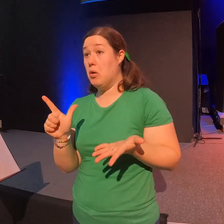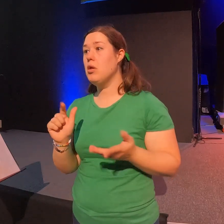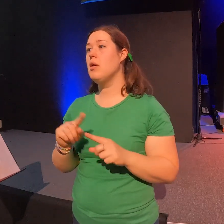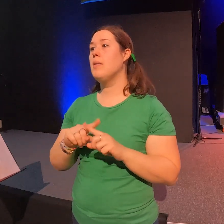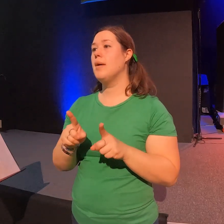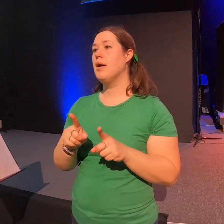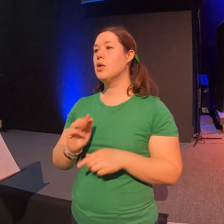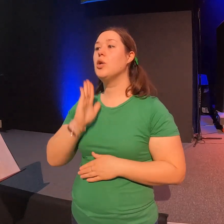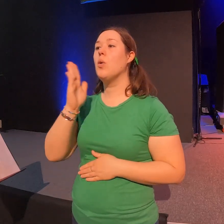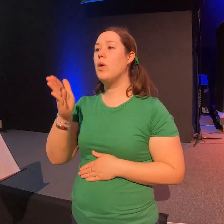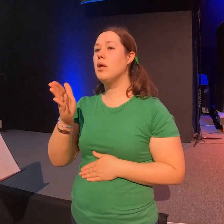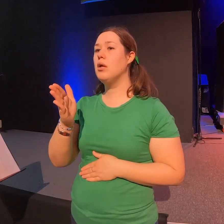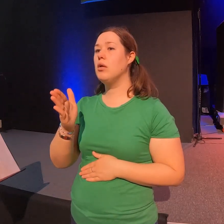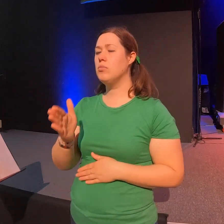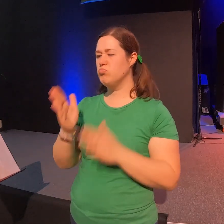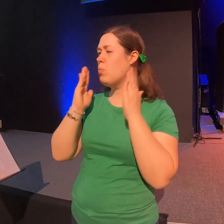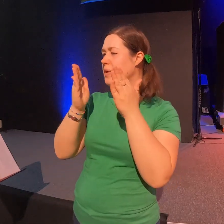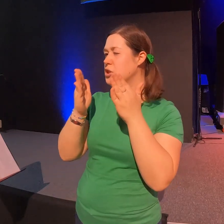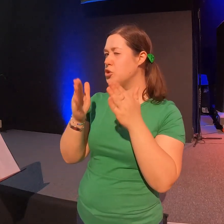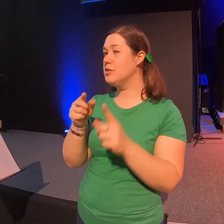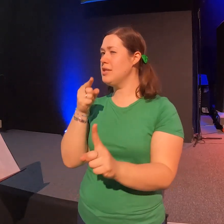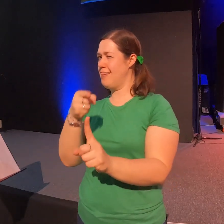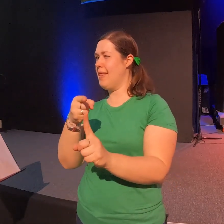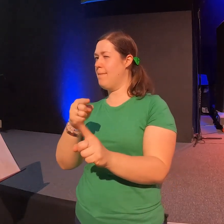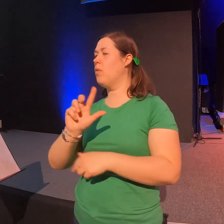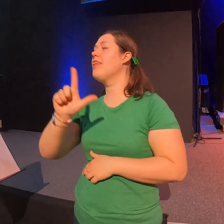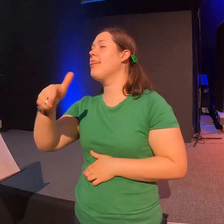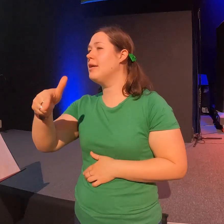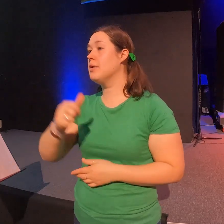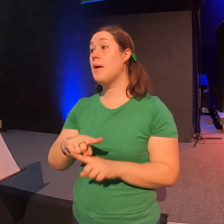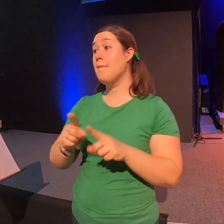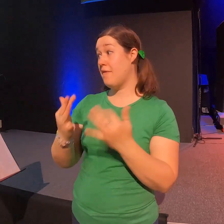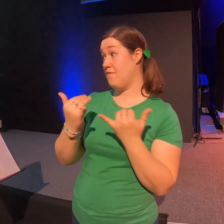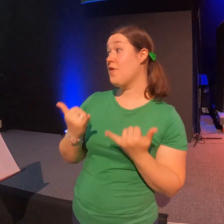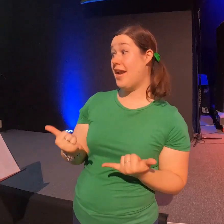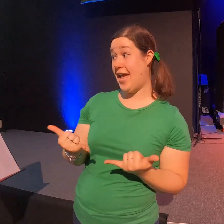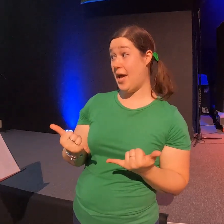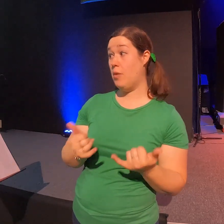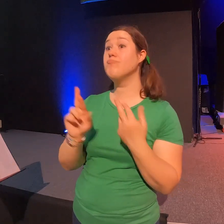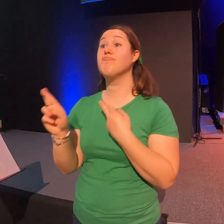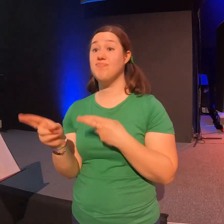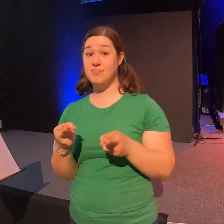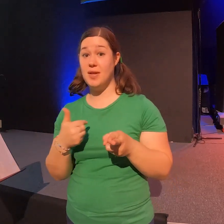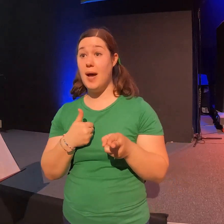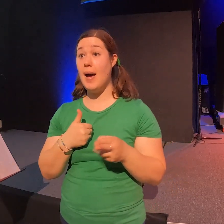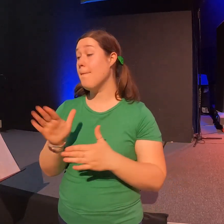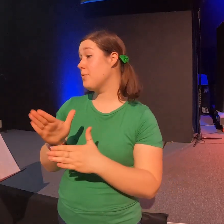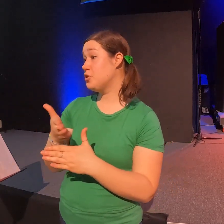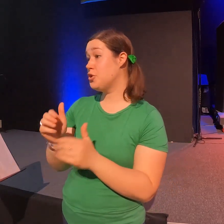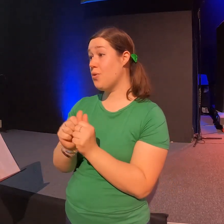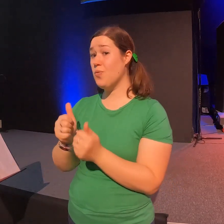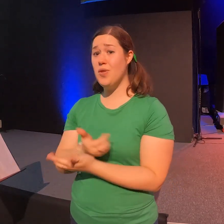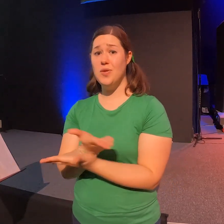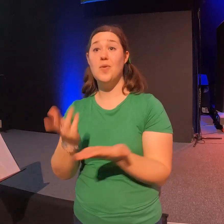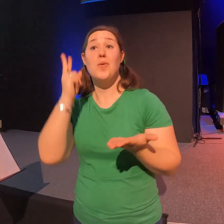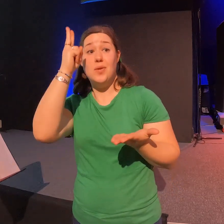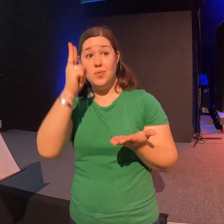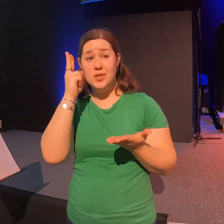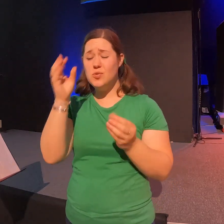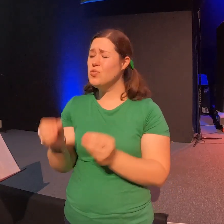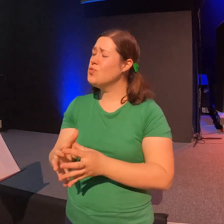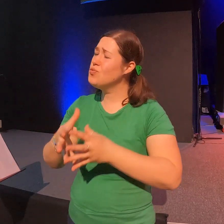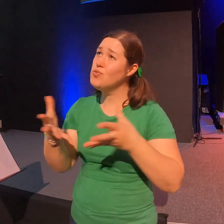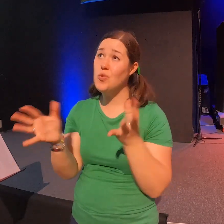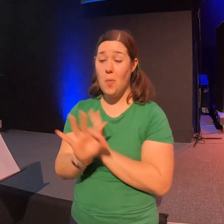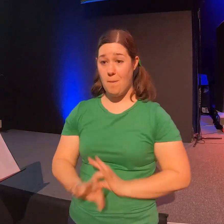But for now, hang on to your seats, because I'm about to share with you why it's so important for us as